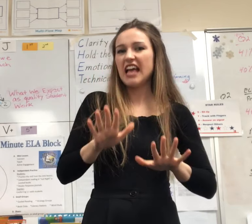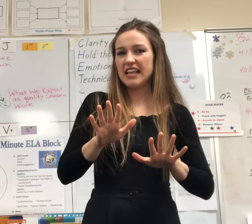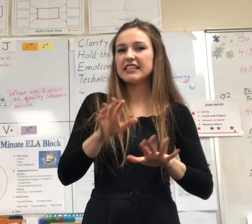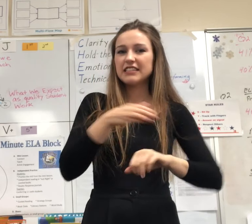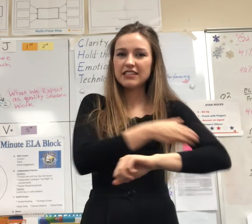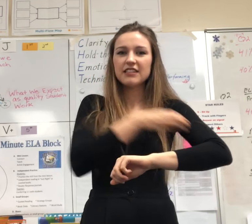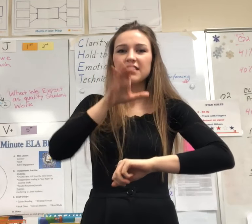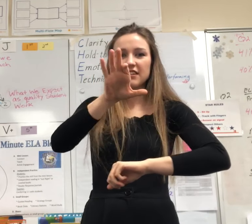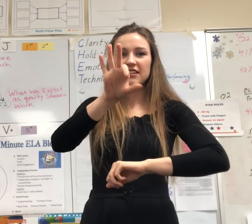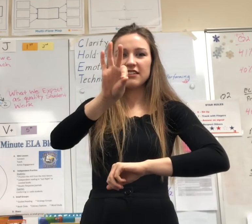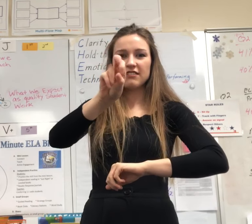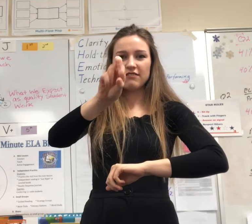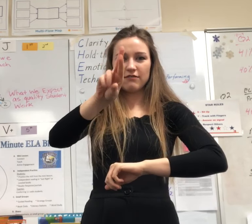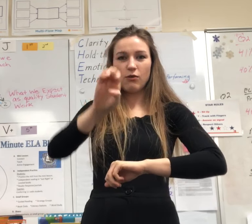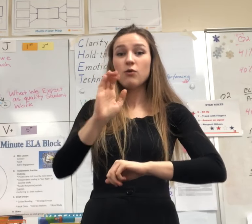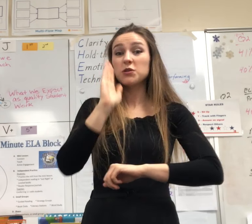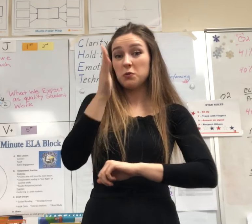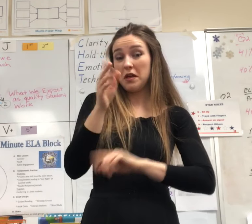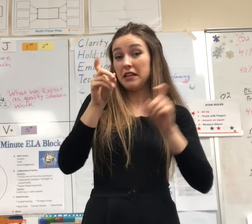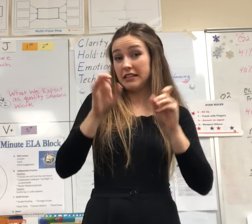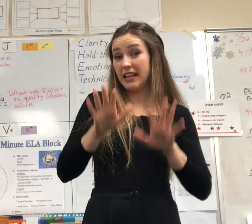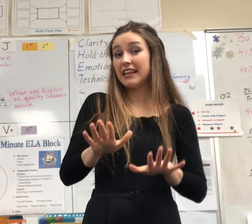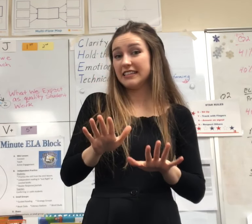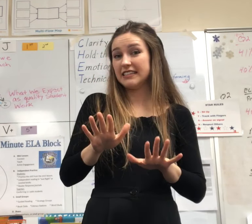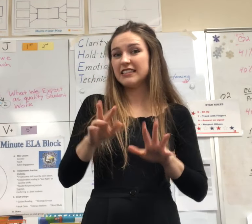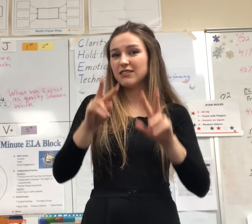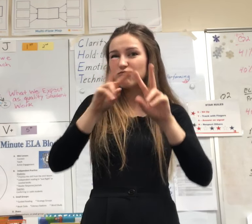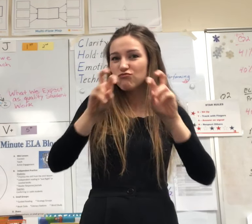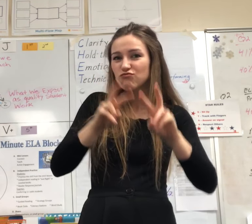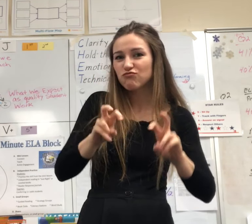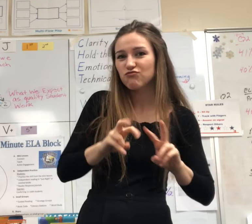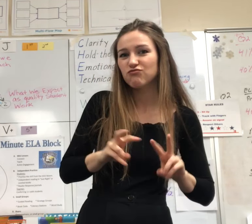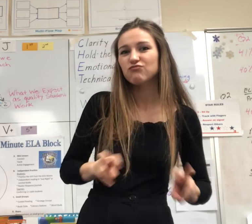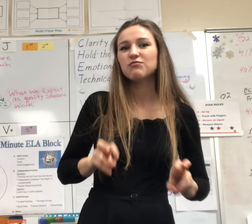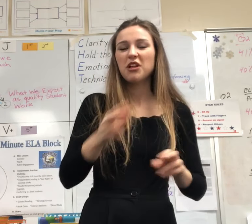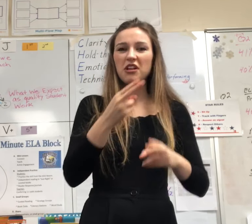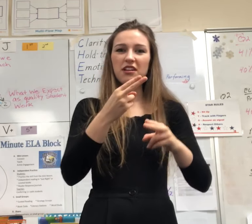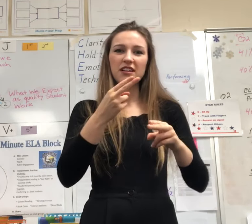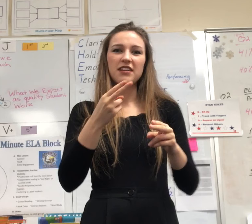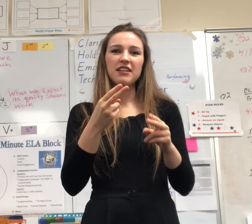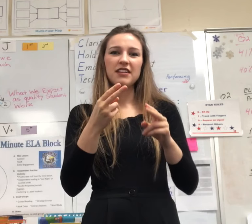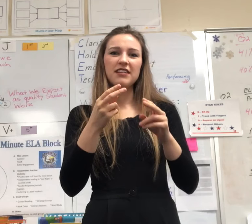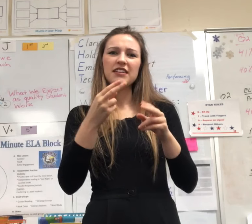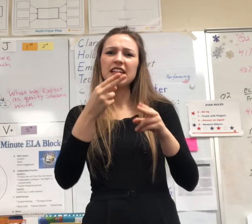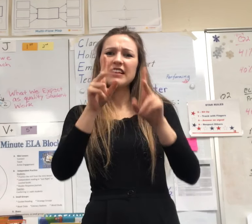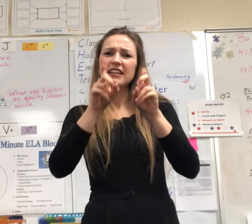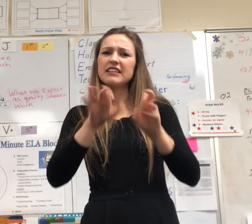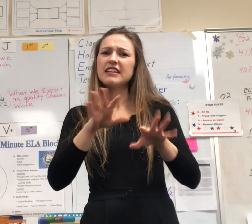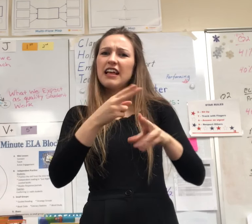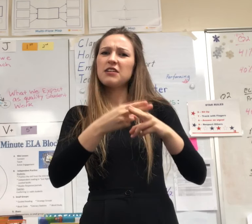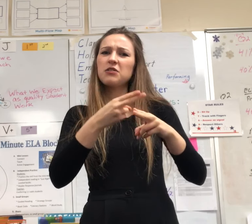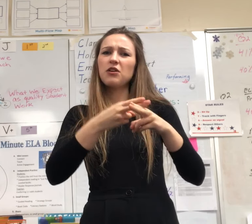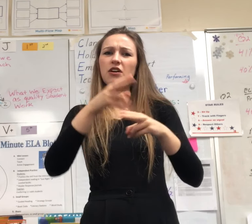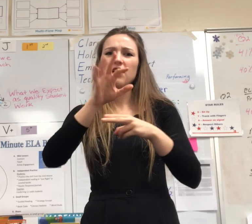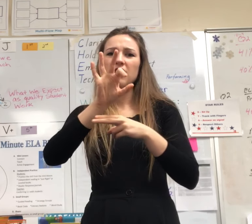falling weight system. Now, I want all eyes to follow me over here.